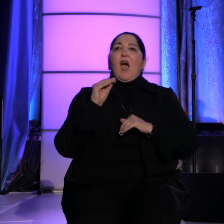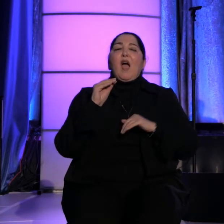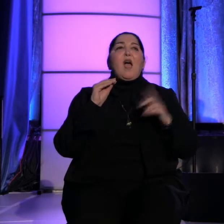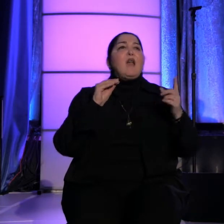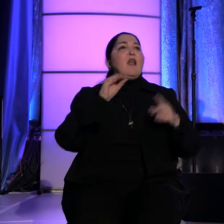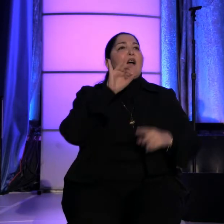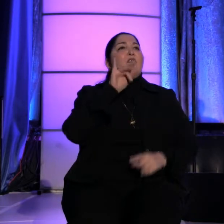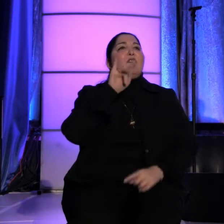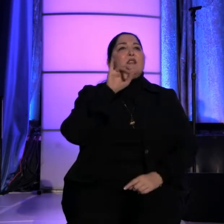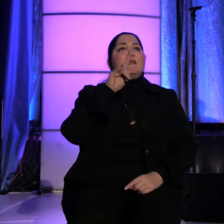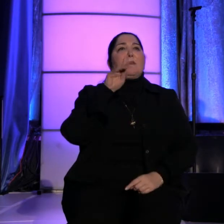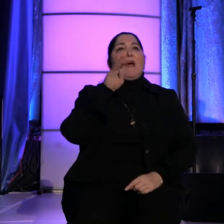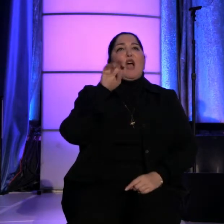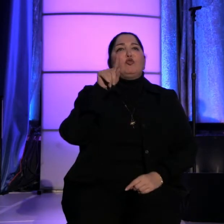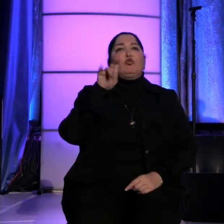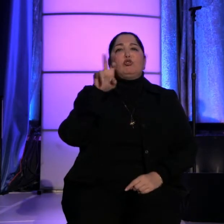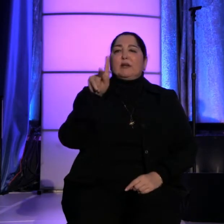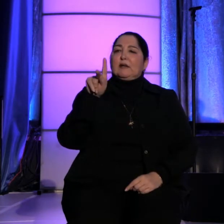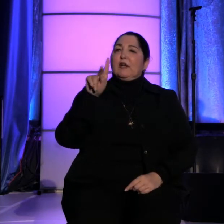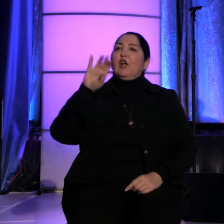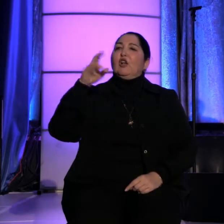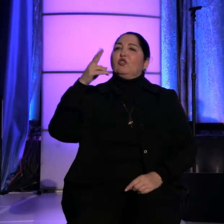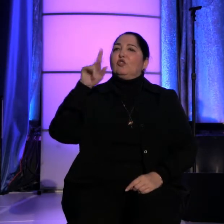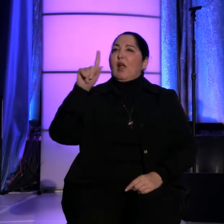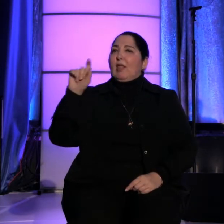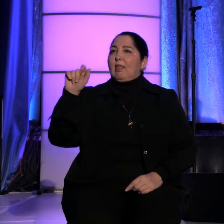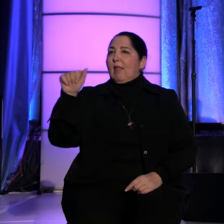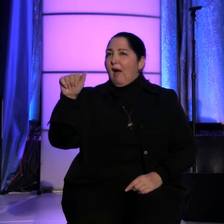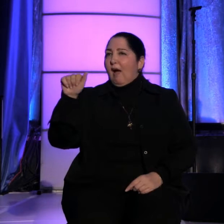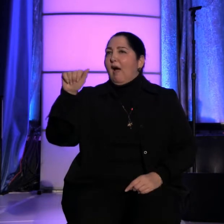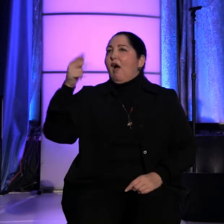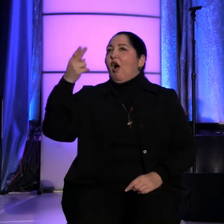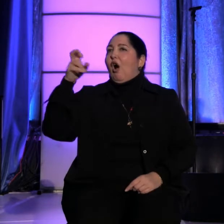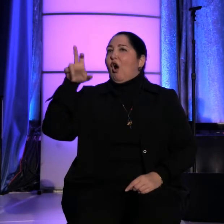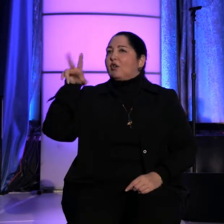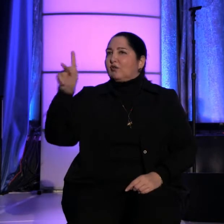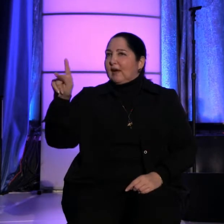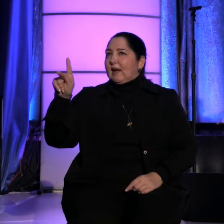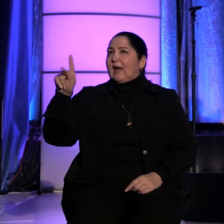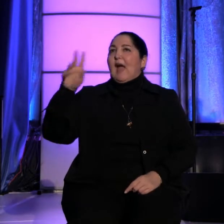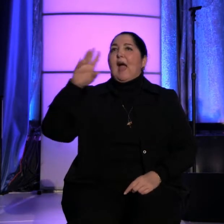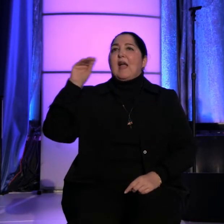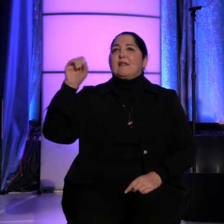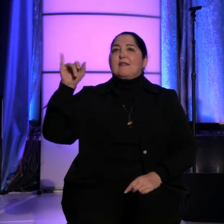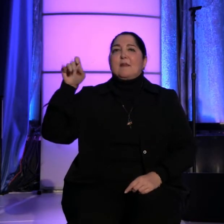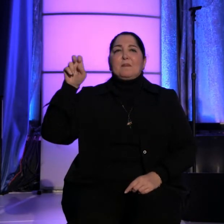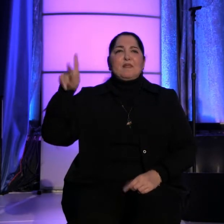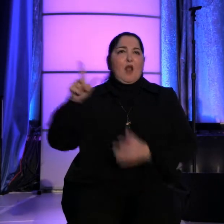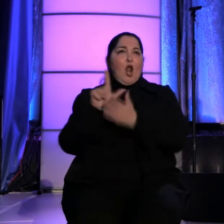Chella, Harper, and Cento. So please, a round of applause for all of them.